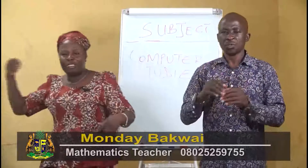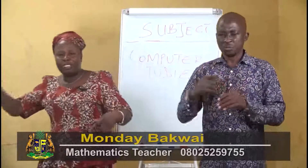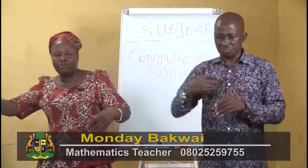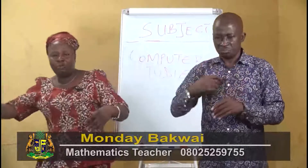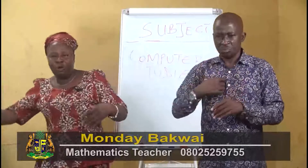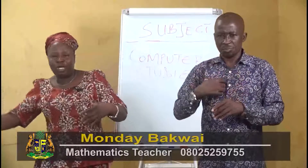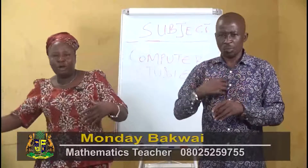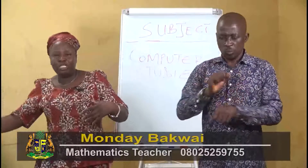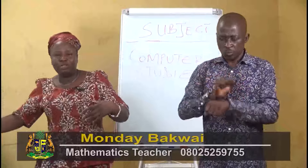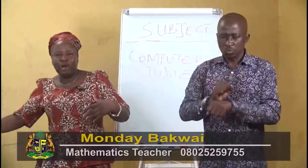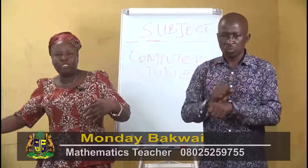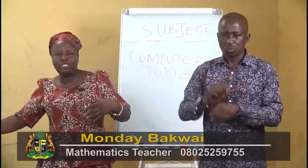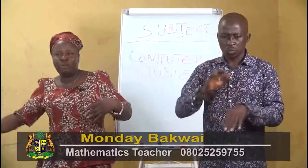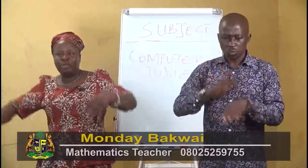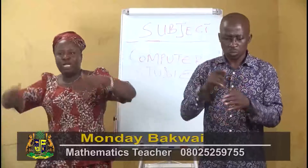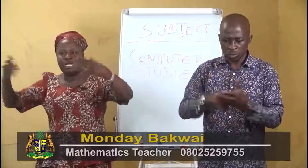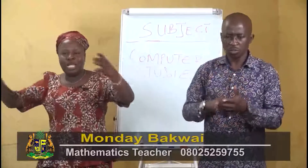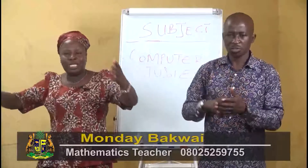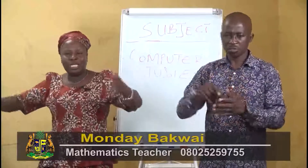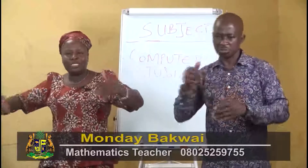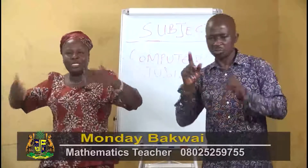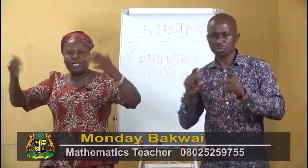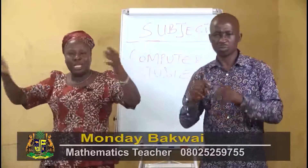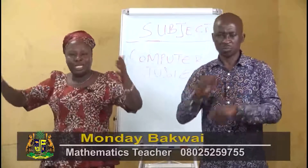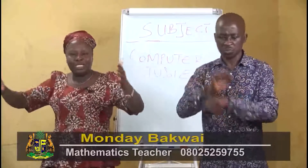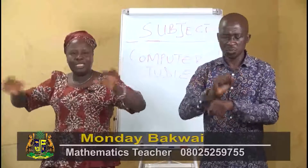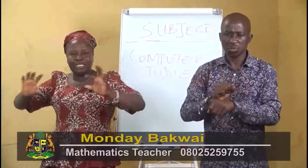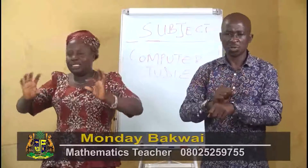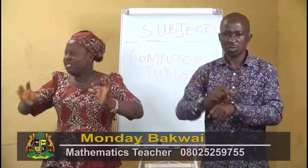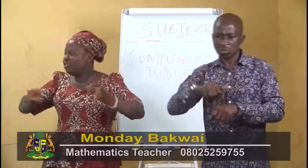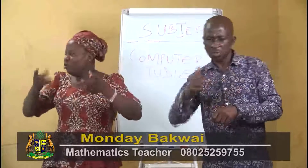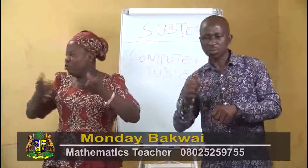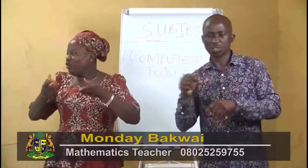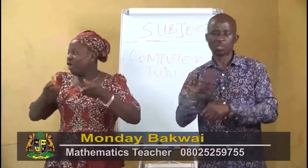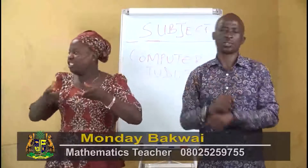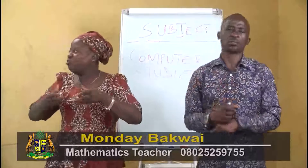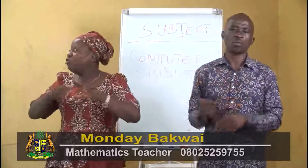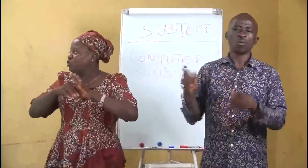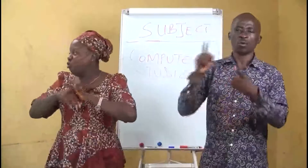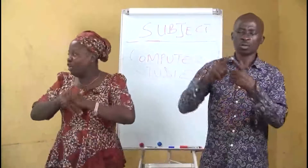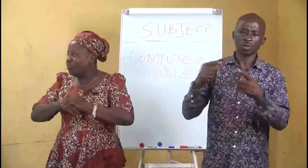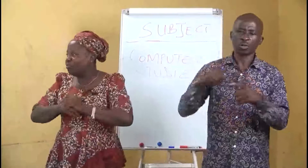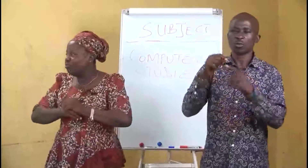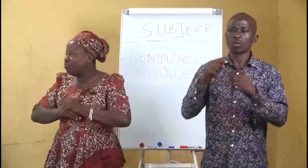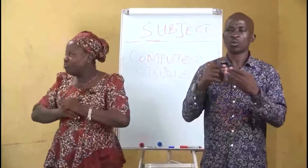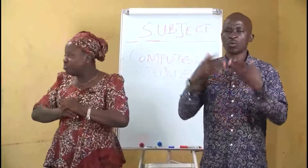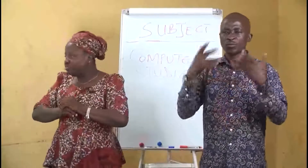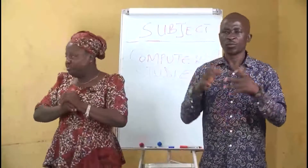another person will be working on his or her own system, like that, till when you achieve your